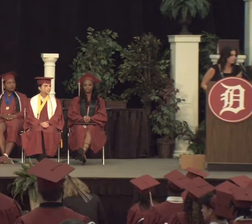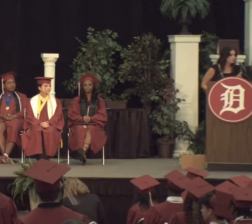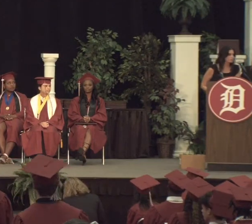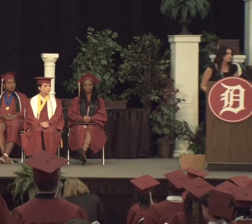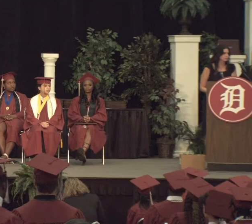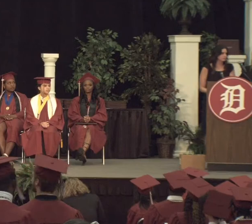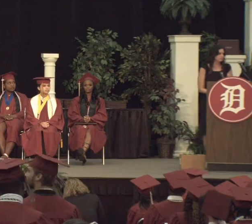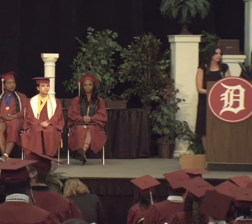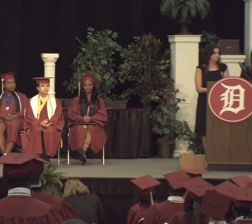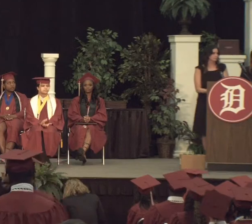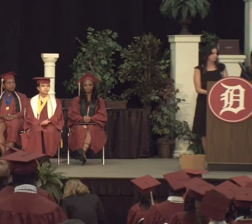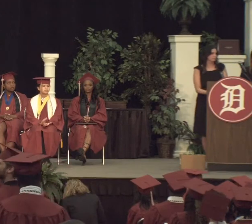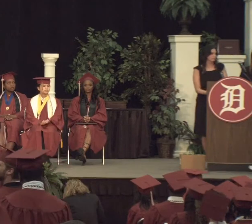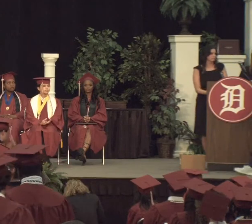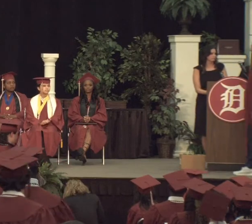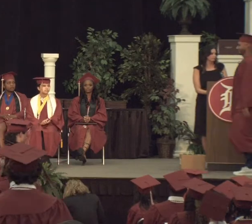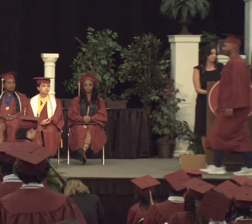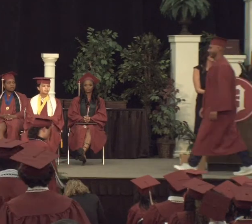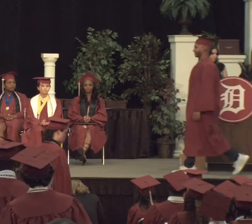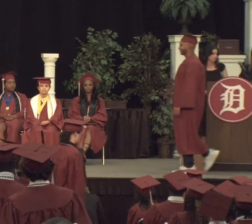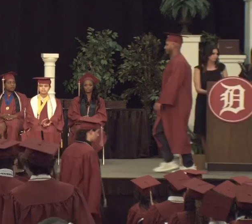Esteban Cruz.